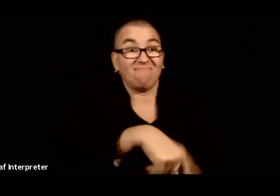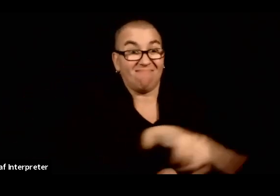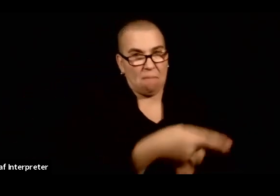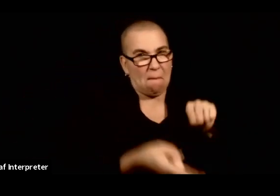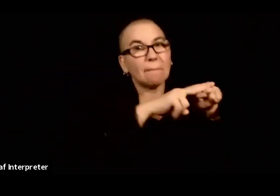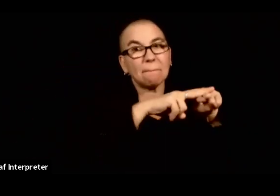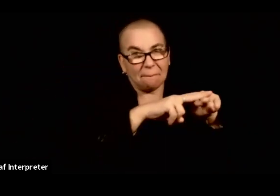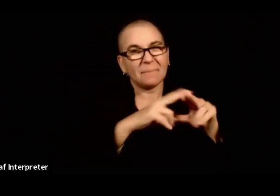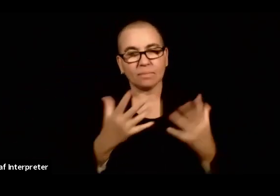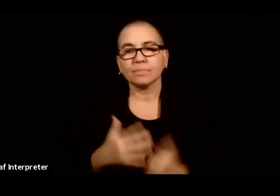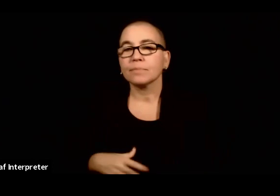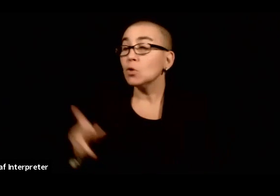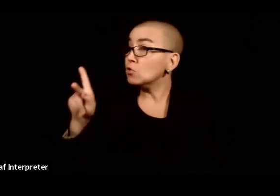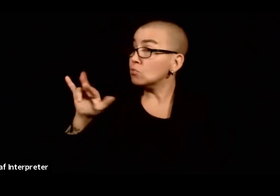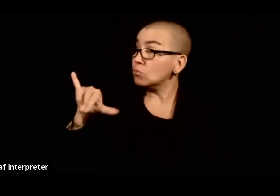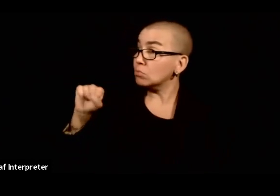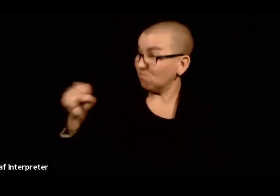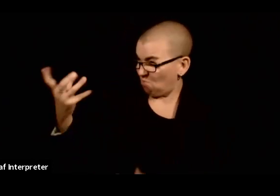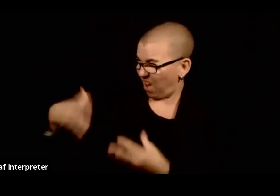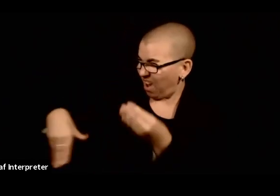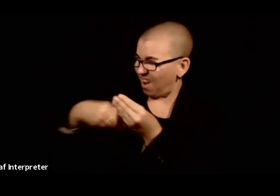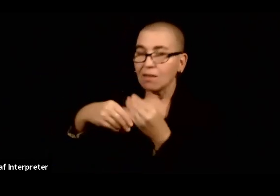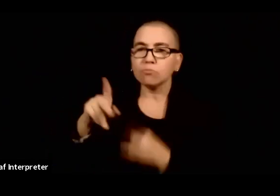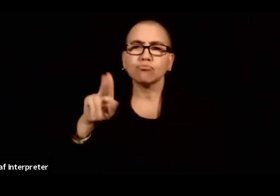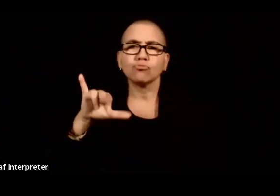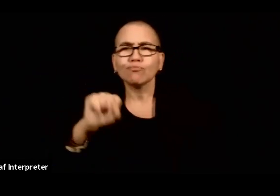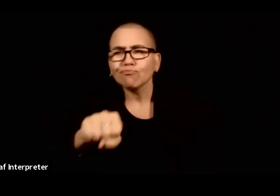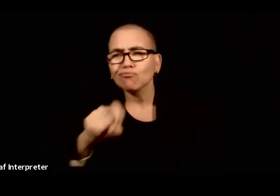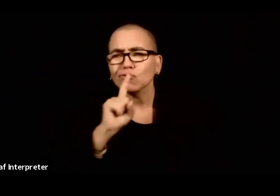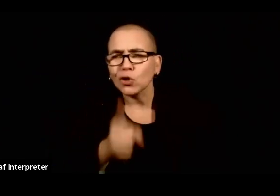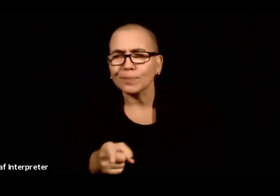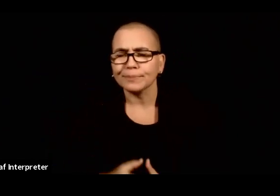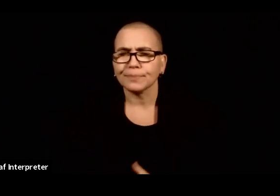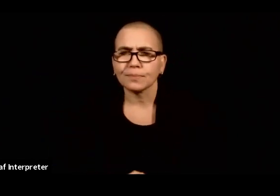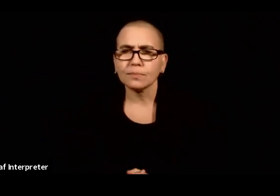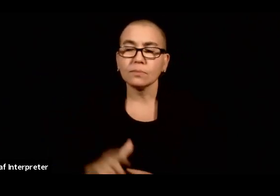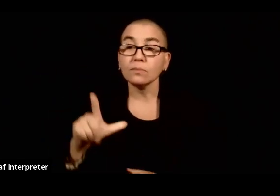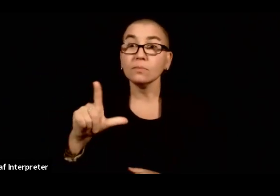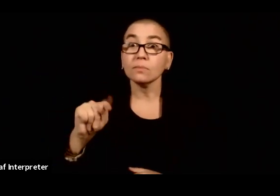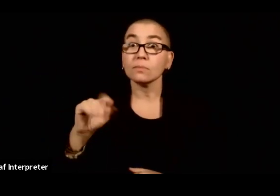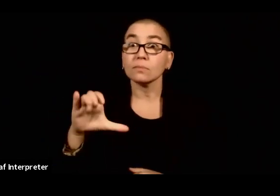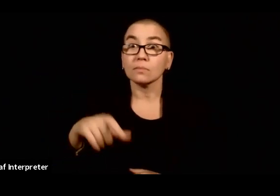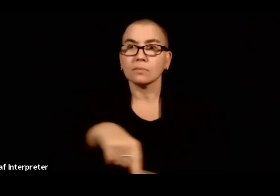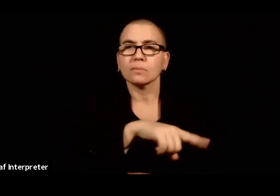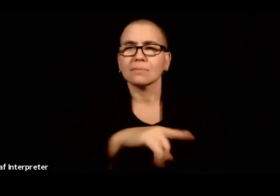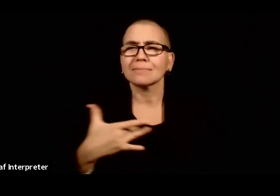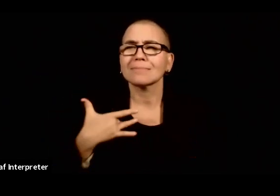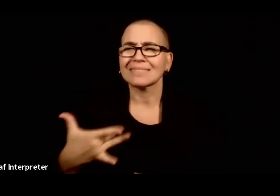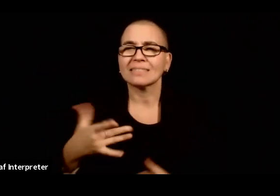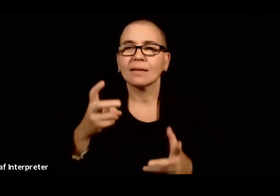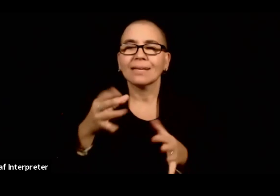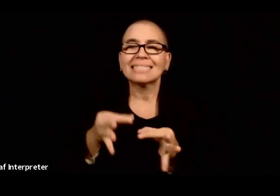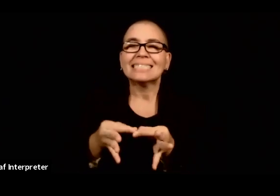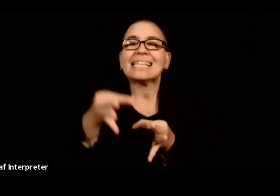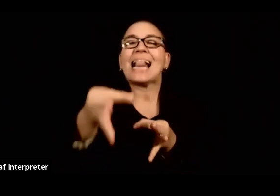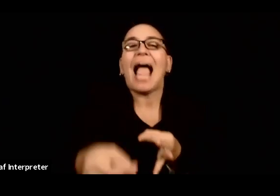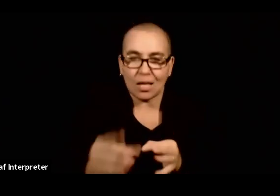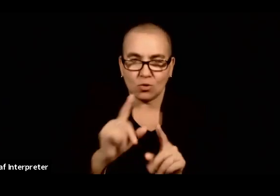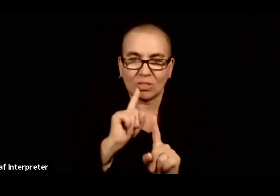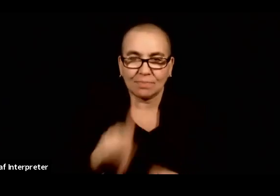indicator. So it does take a little while for that to follow the increase in cases. And as the commissioner said, we're